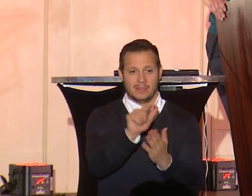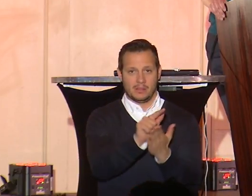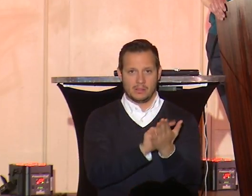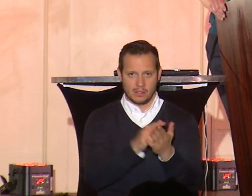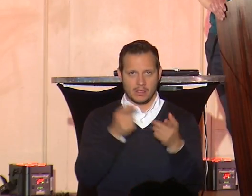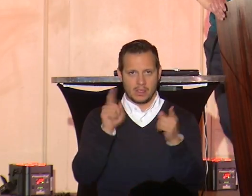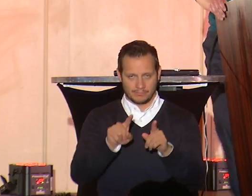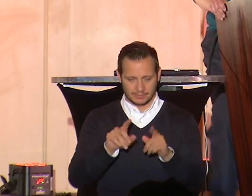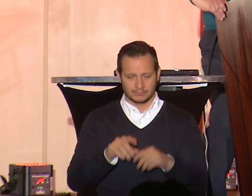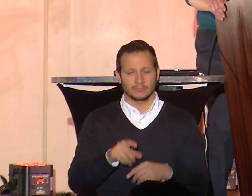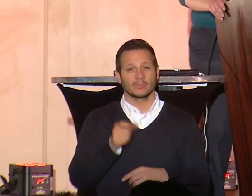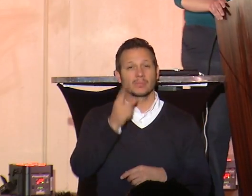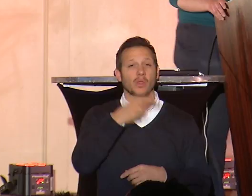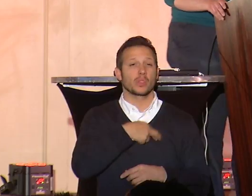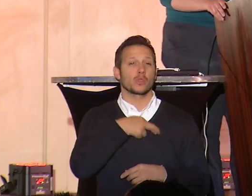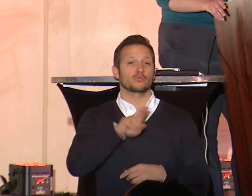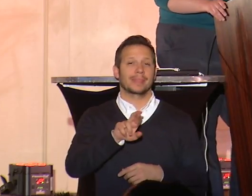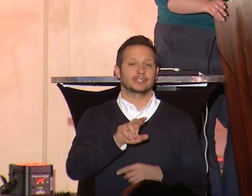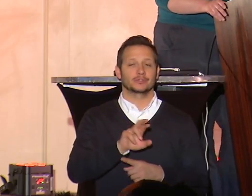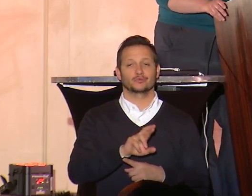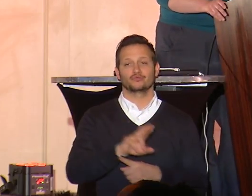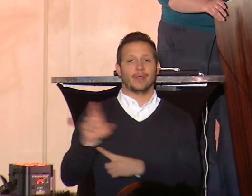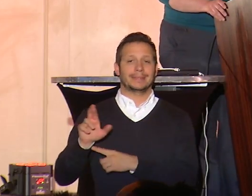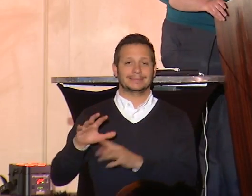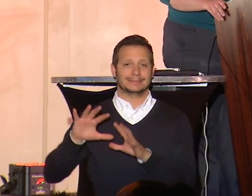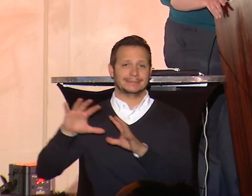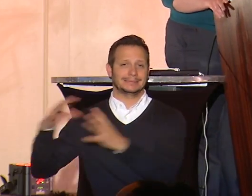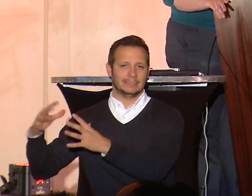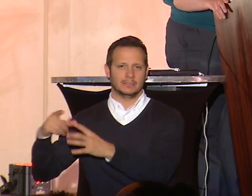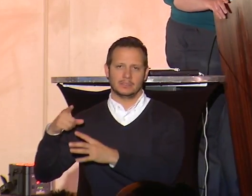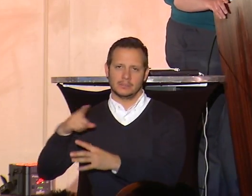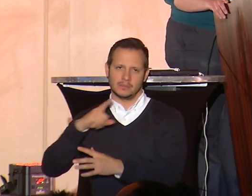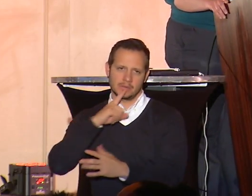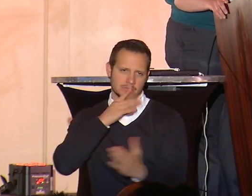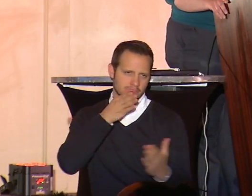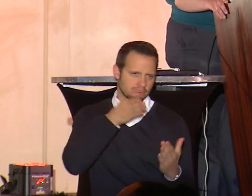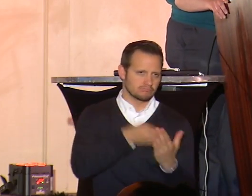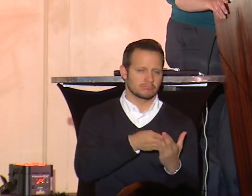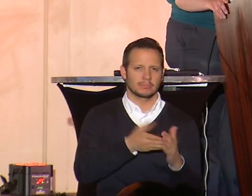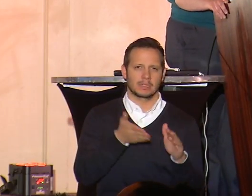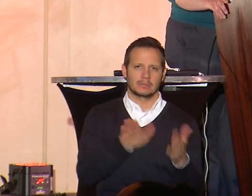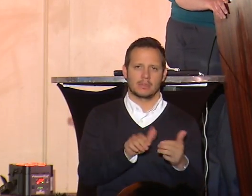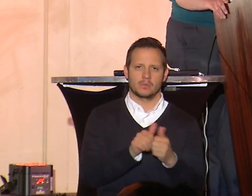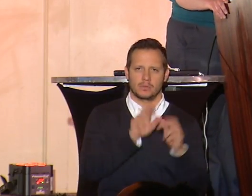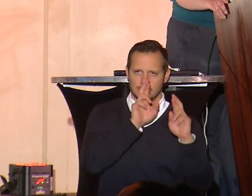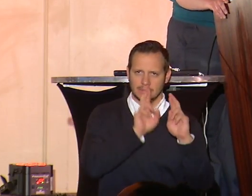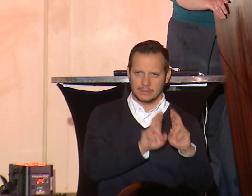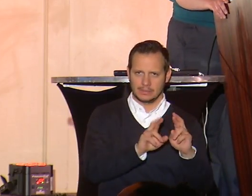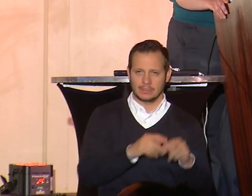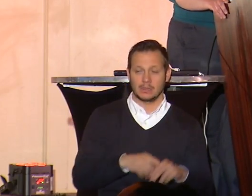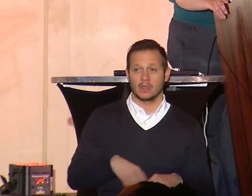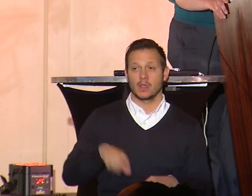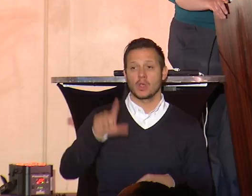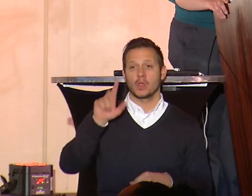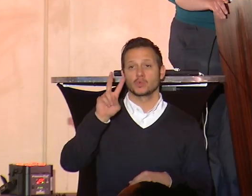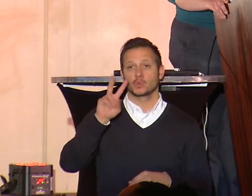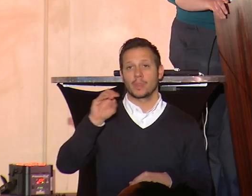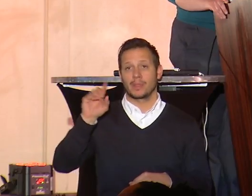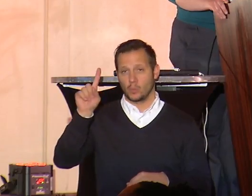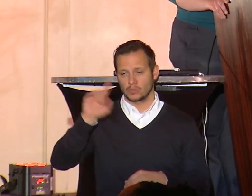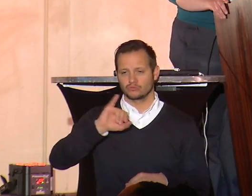the religious right has really come out against death with dignity in many, many different ways. And in 2001,